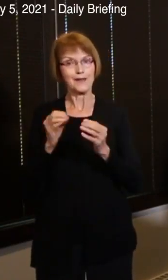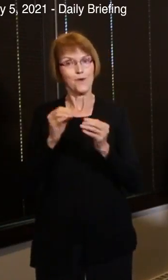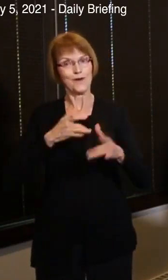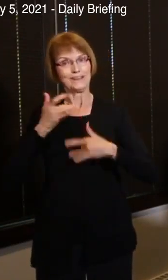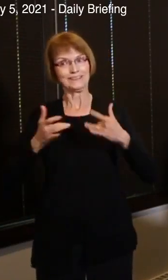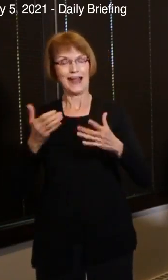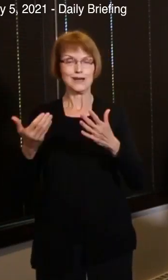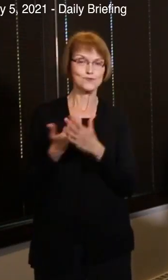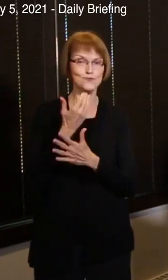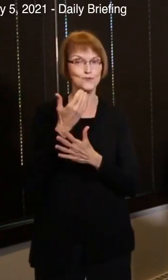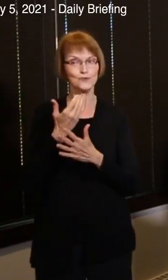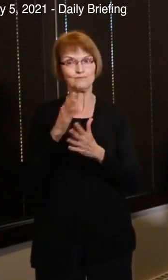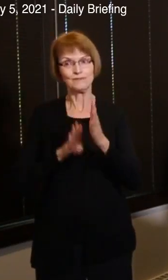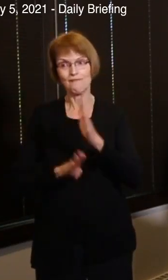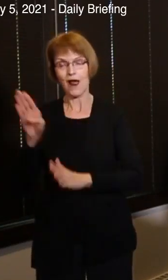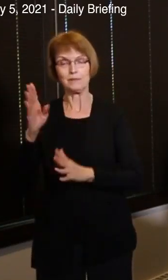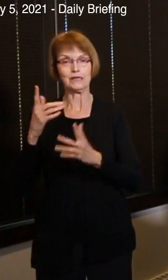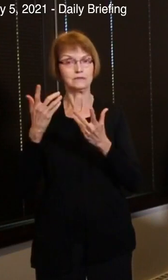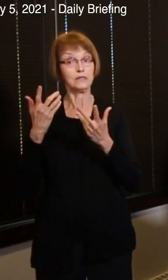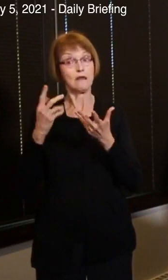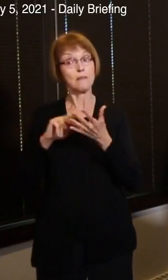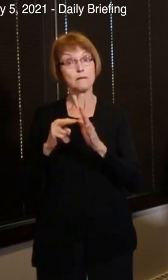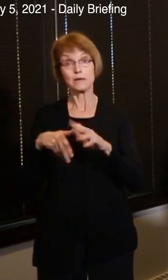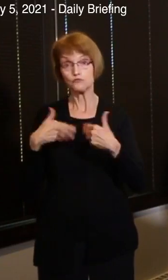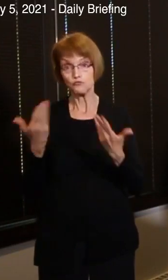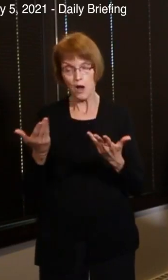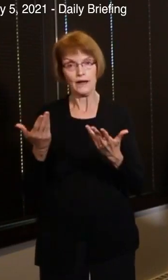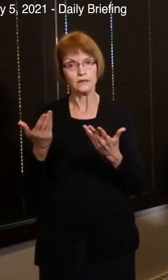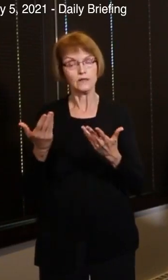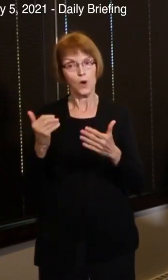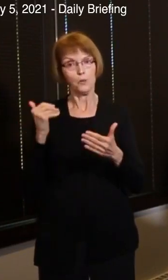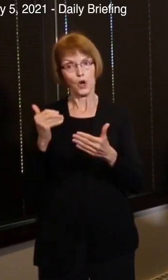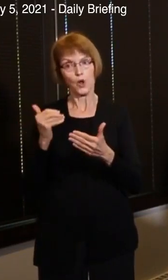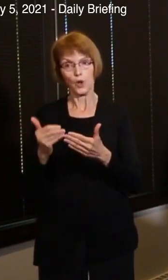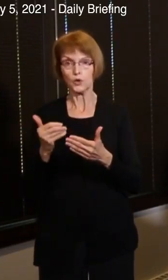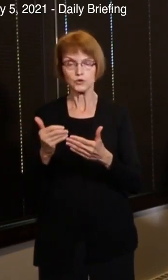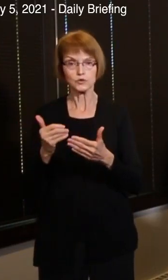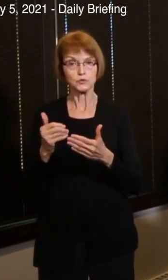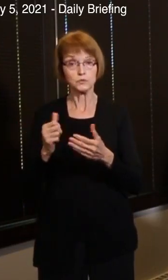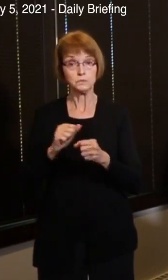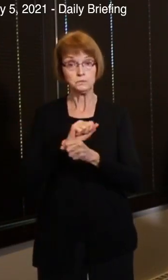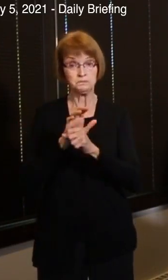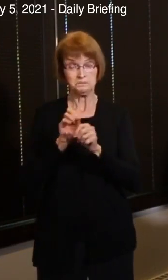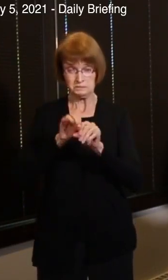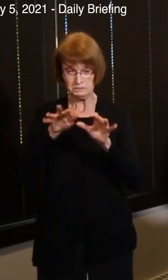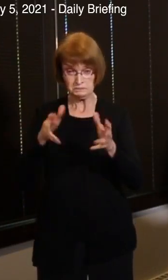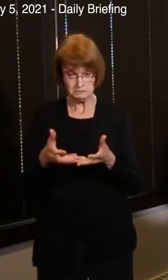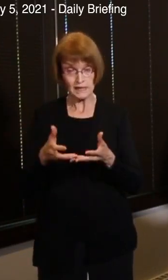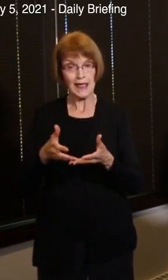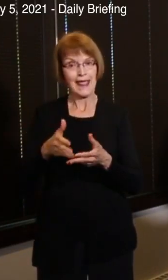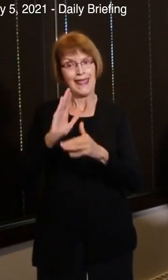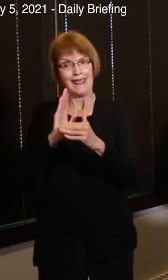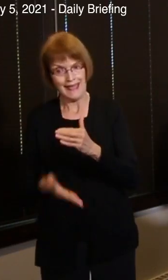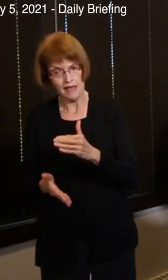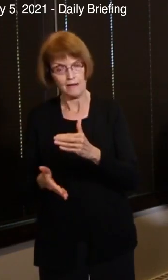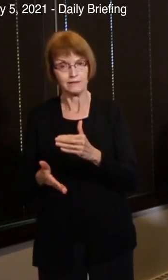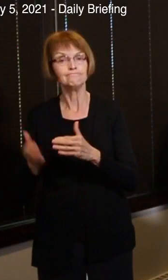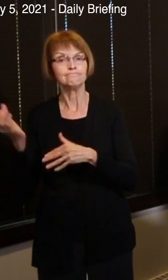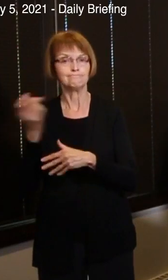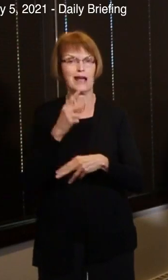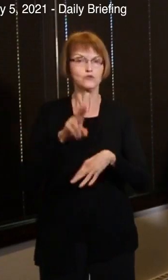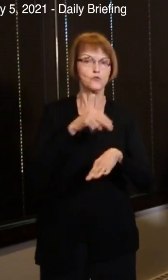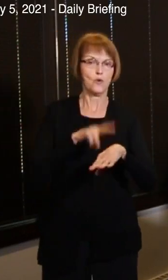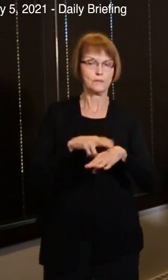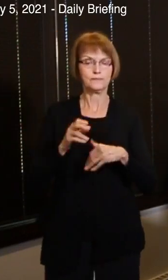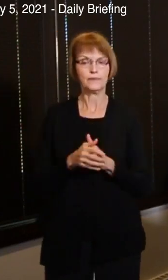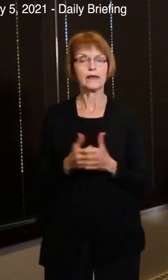new development that gets us closer to getting out of the pandemic and back to normal. So with that,